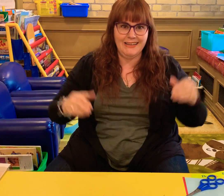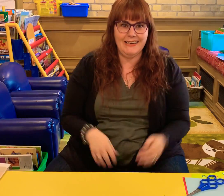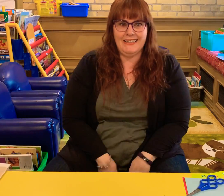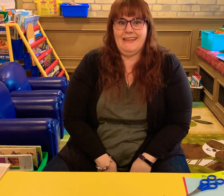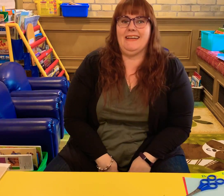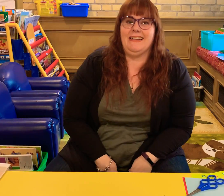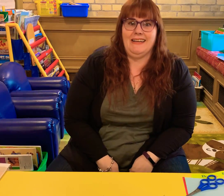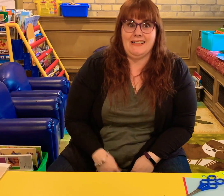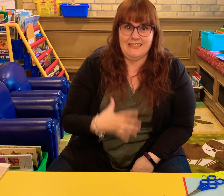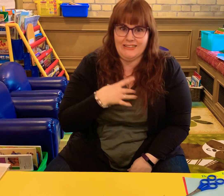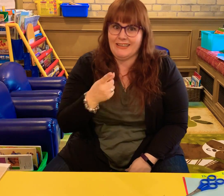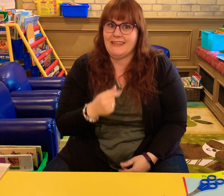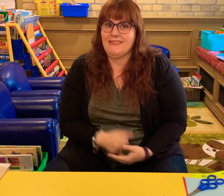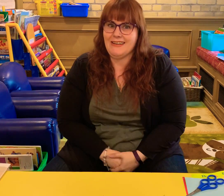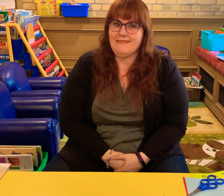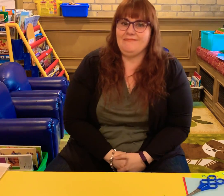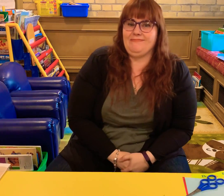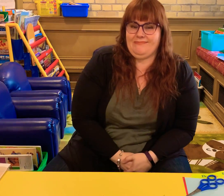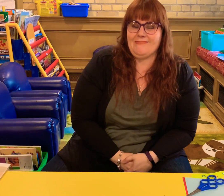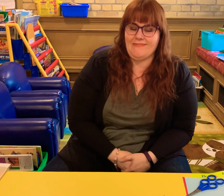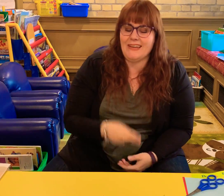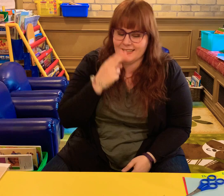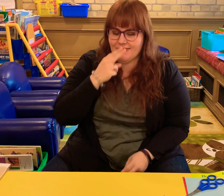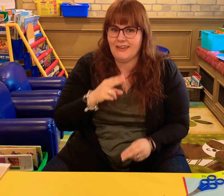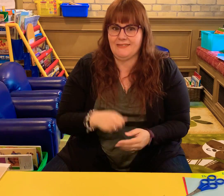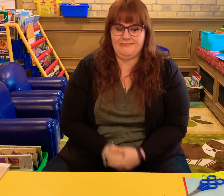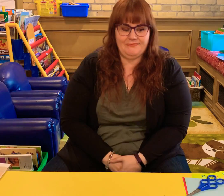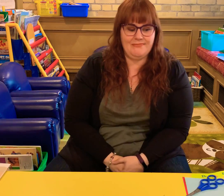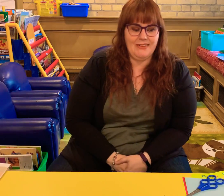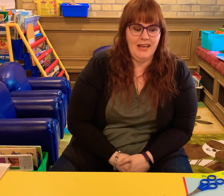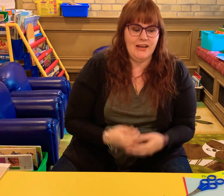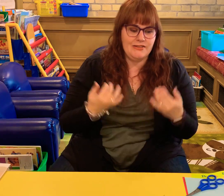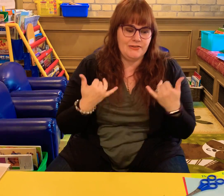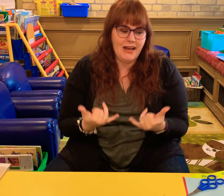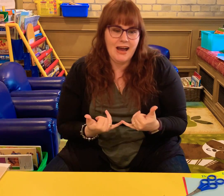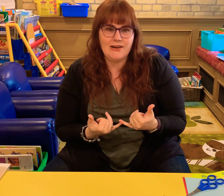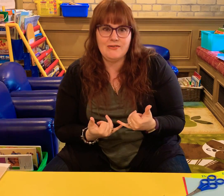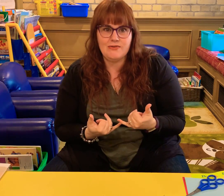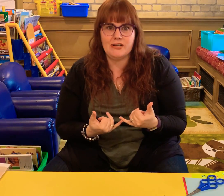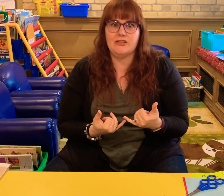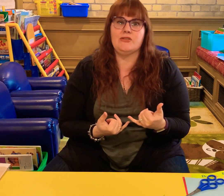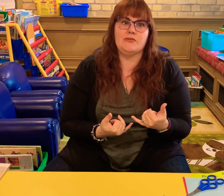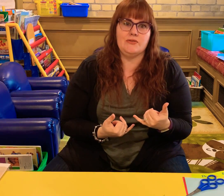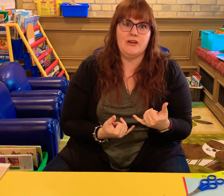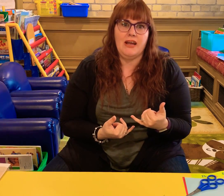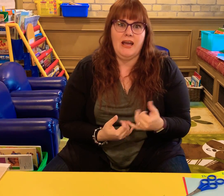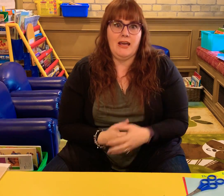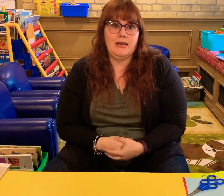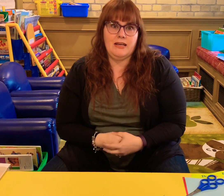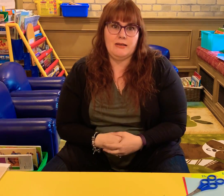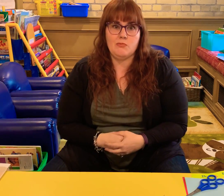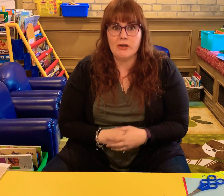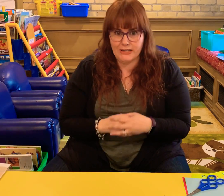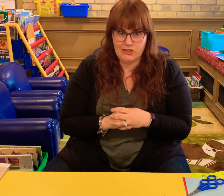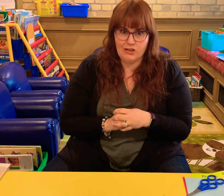yay did you like that one it's fun so now we're gonna do a morning song